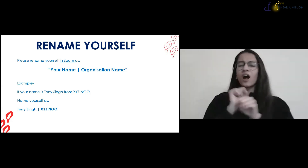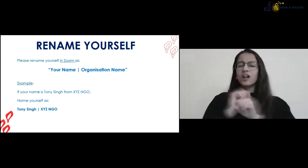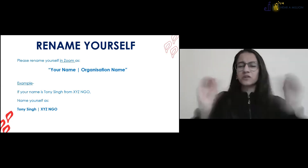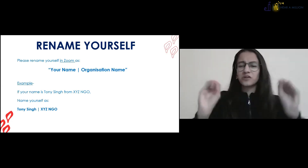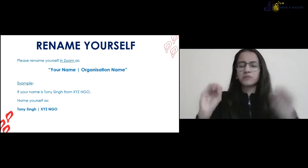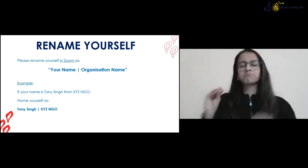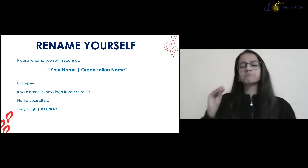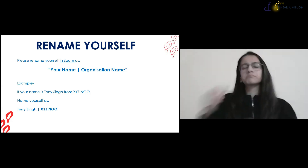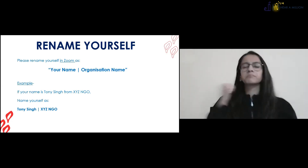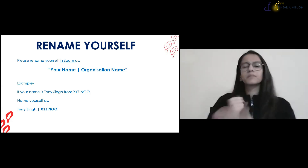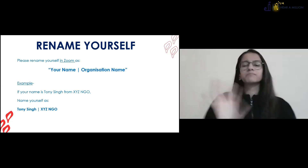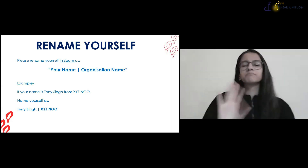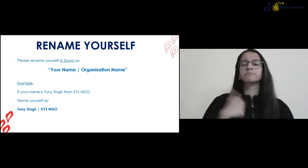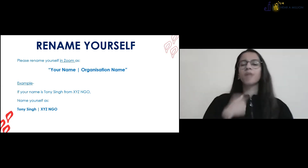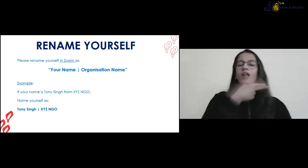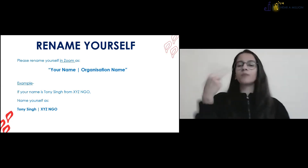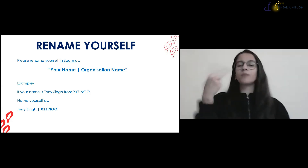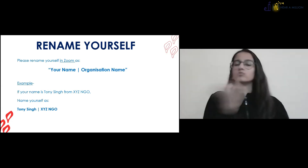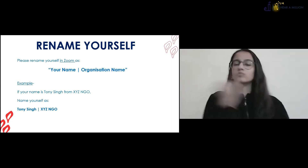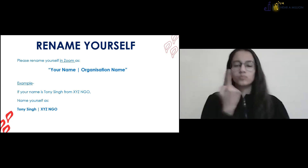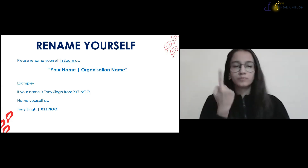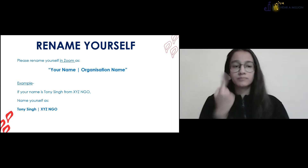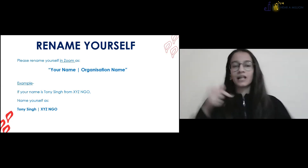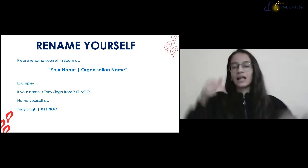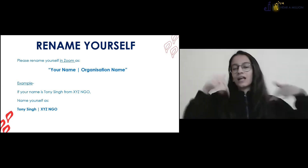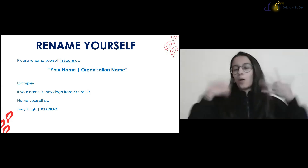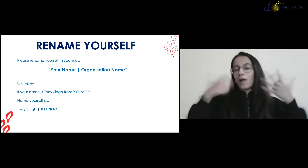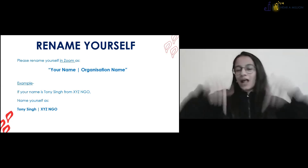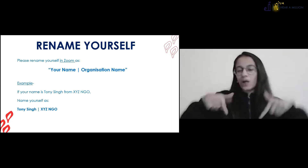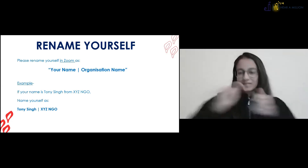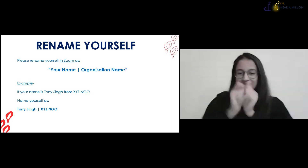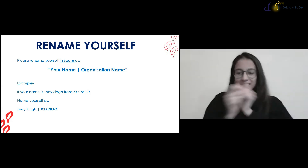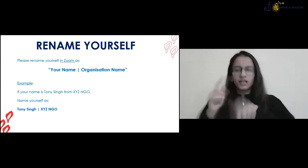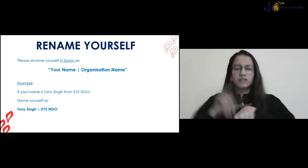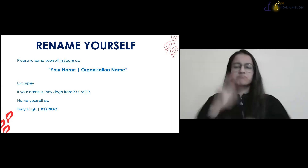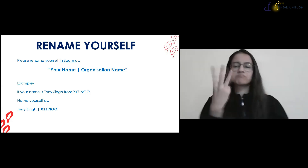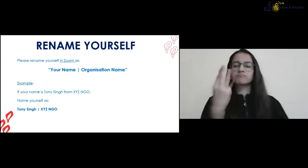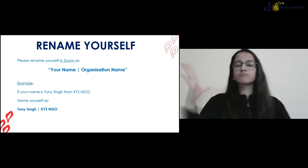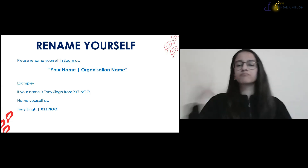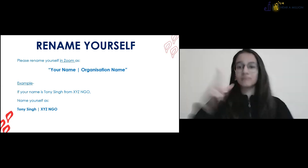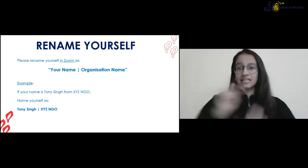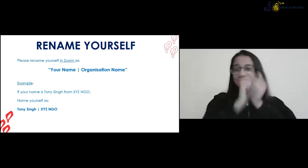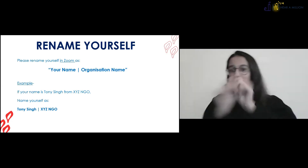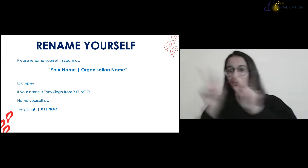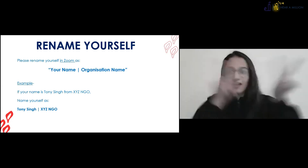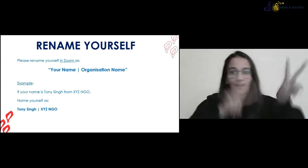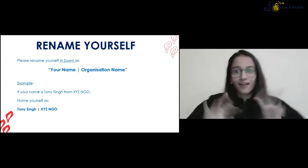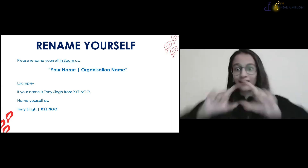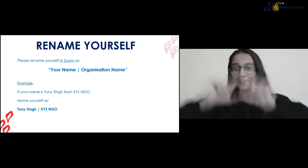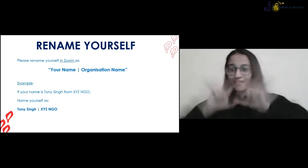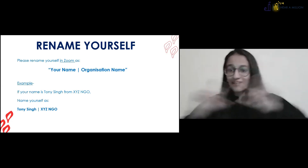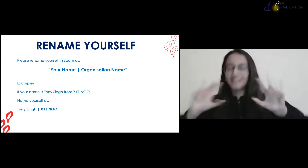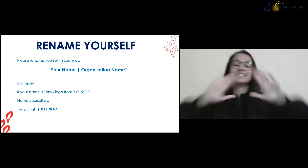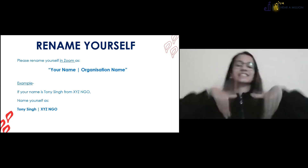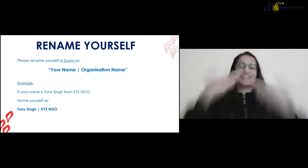there. Or if you are an individual only, you can mention your name. That's all. So it will take just